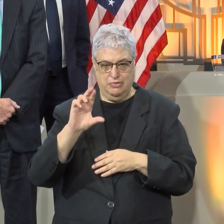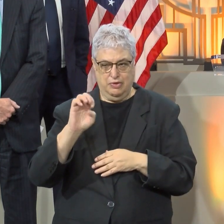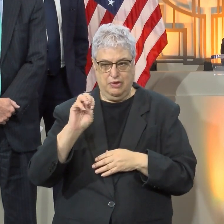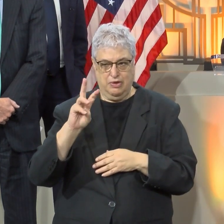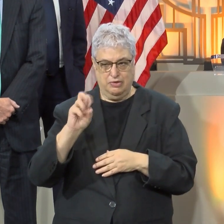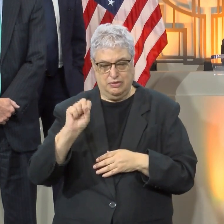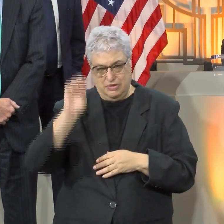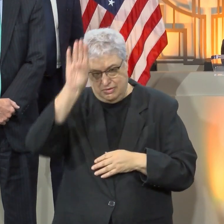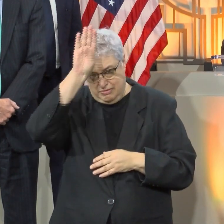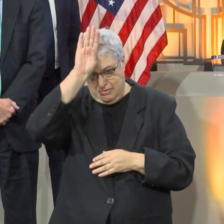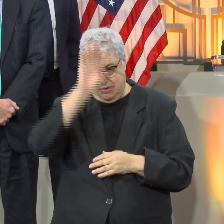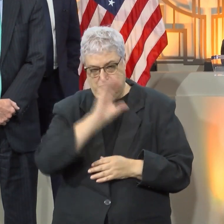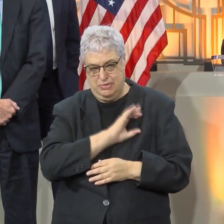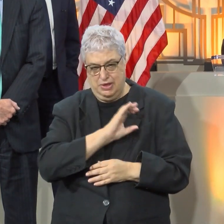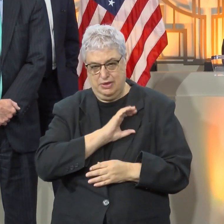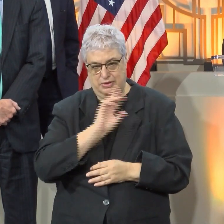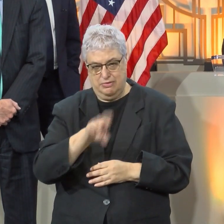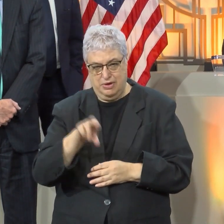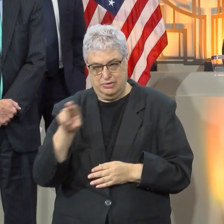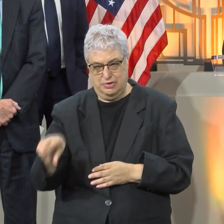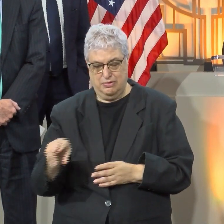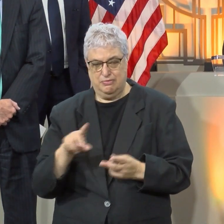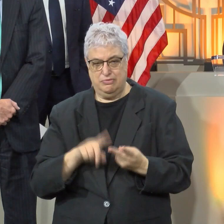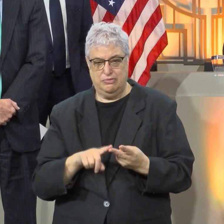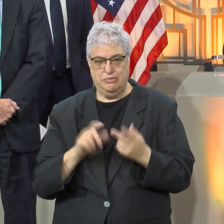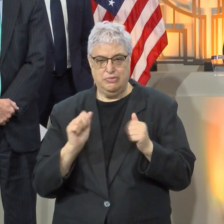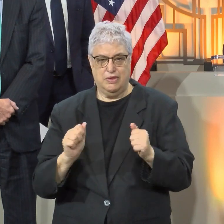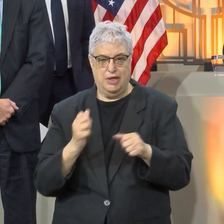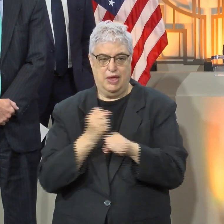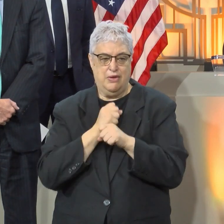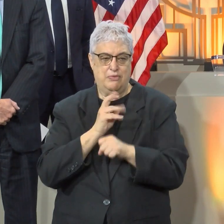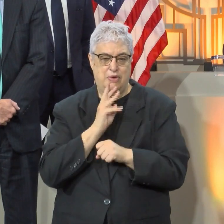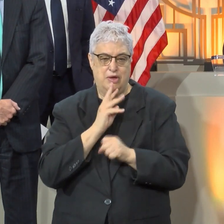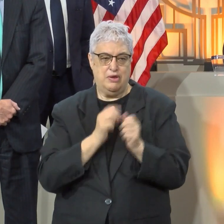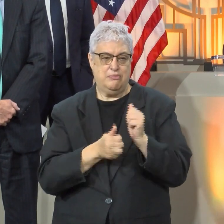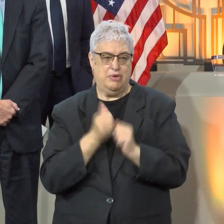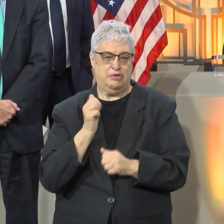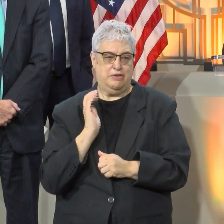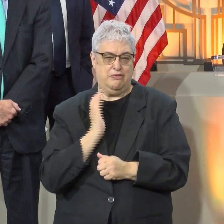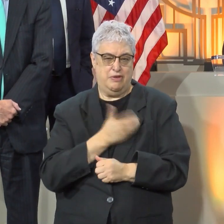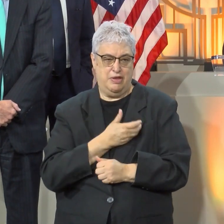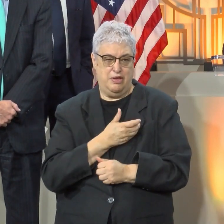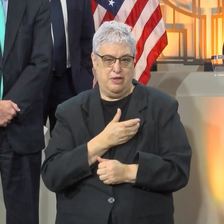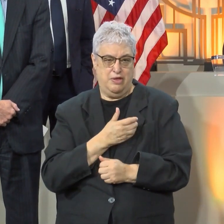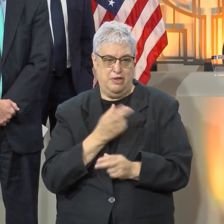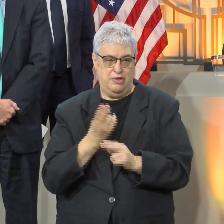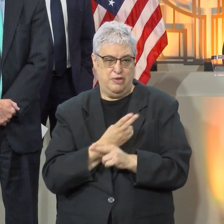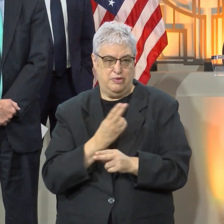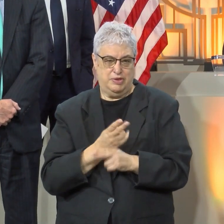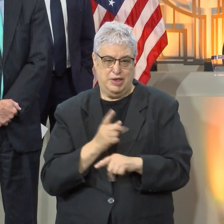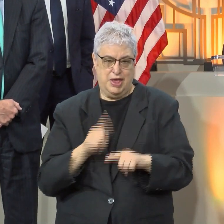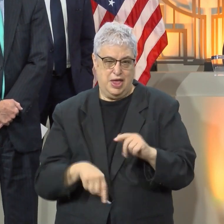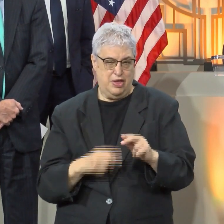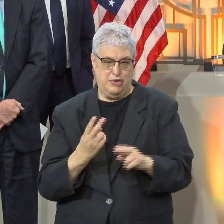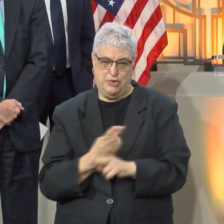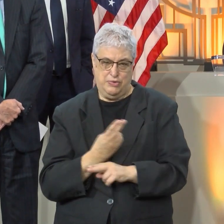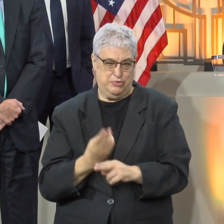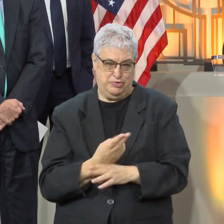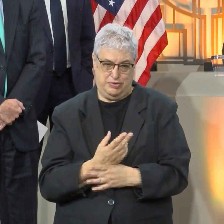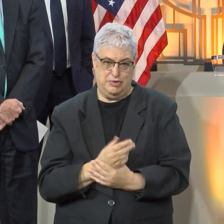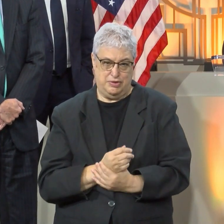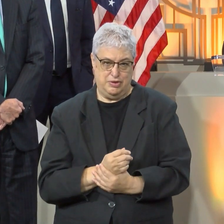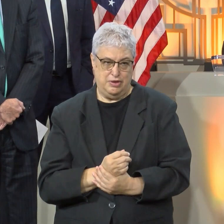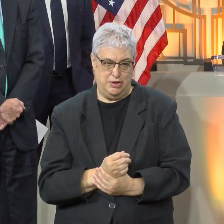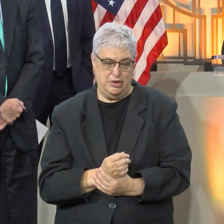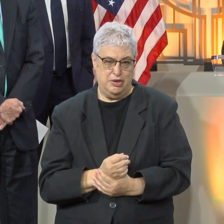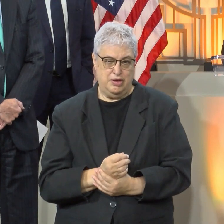or fire stations for restrooms and for access to water, since most of the places we normally use aren't available today.